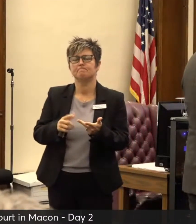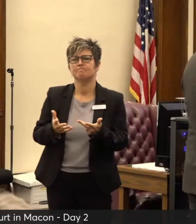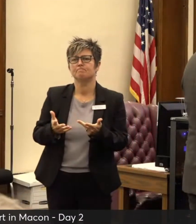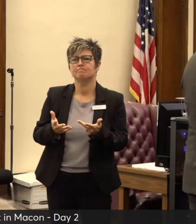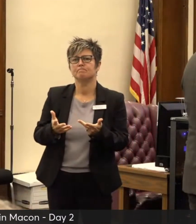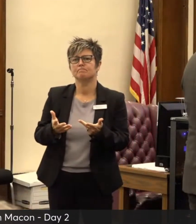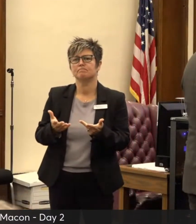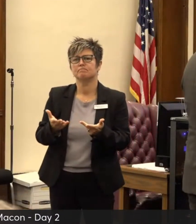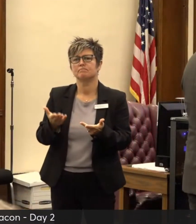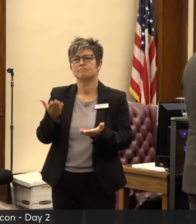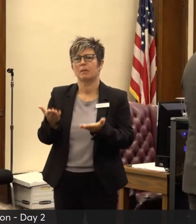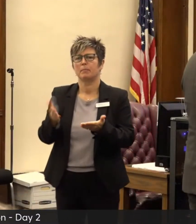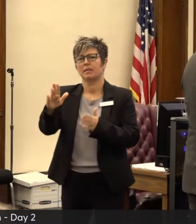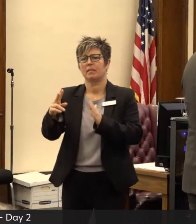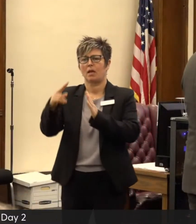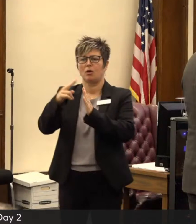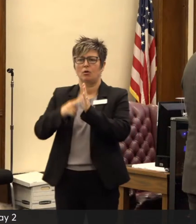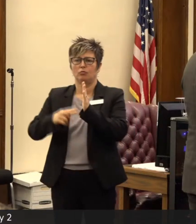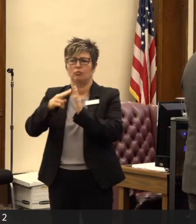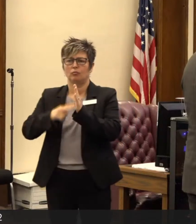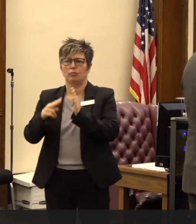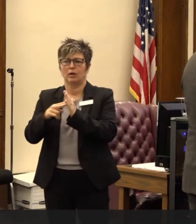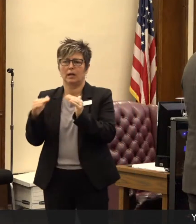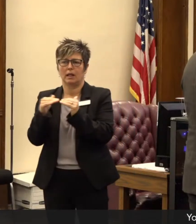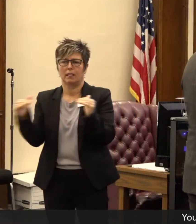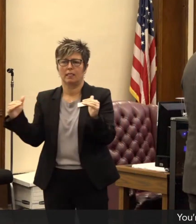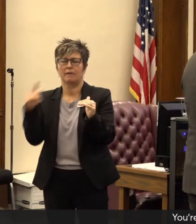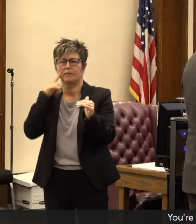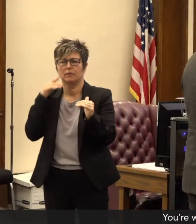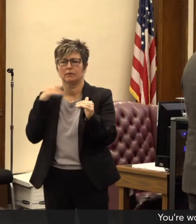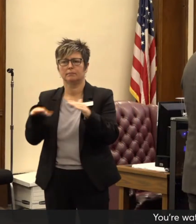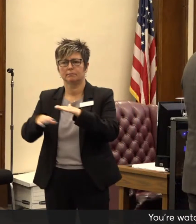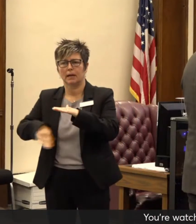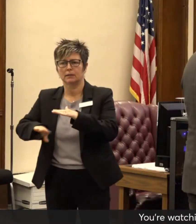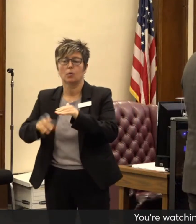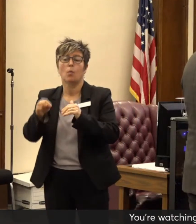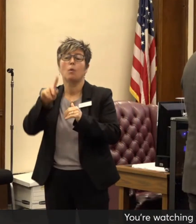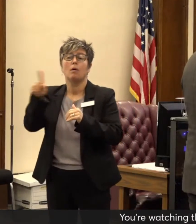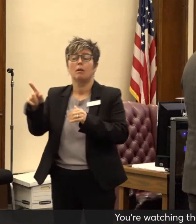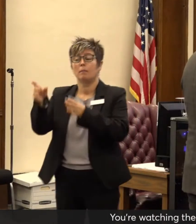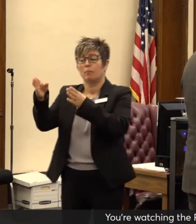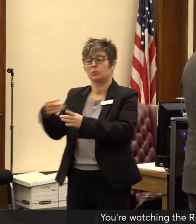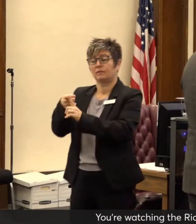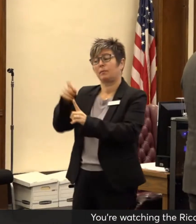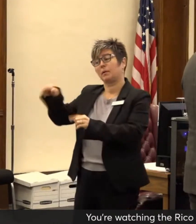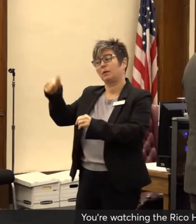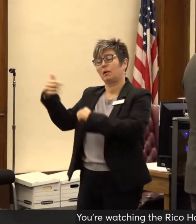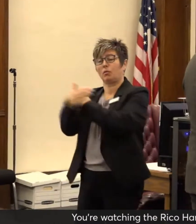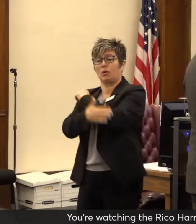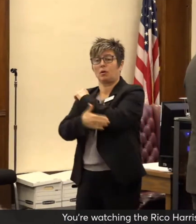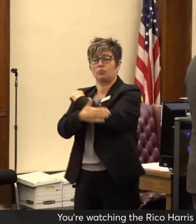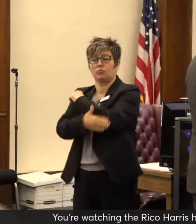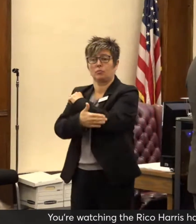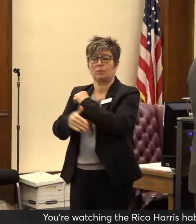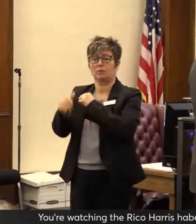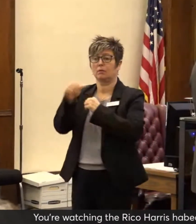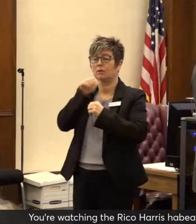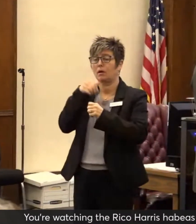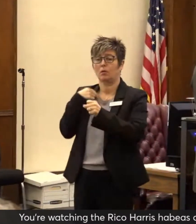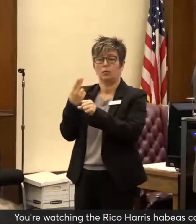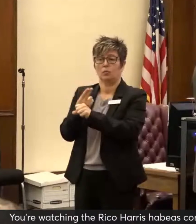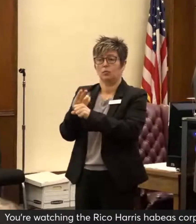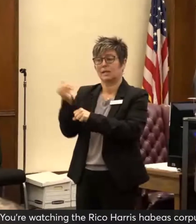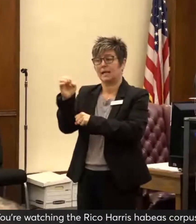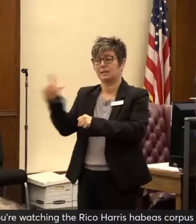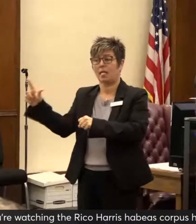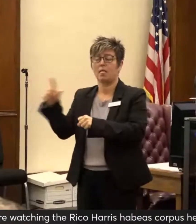read at a very low language level. It could also be a person from another country who doesn't use American Sign Language, and we need somebody to work